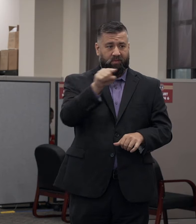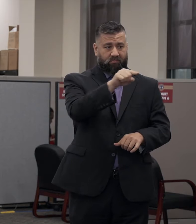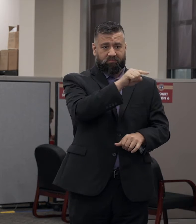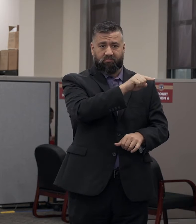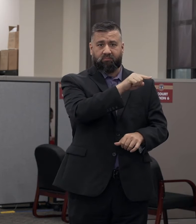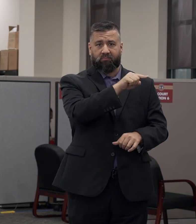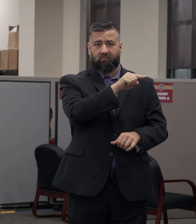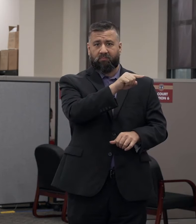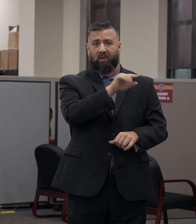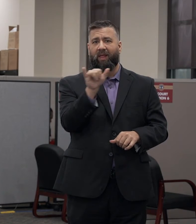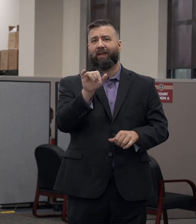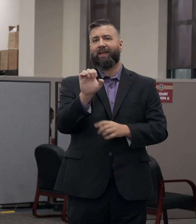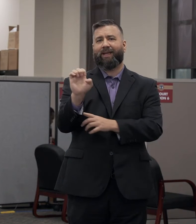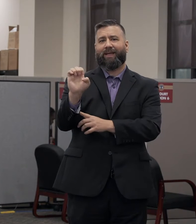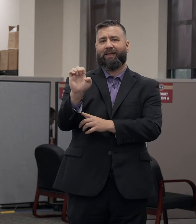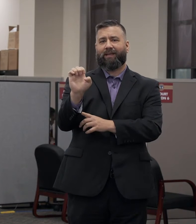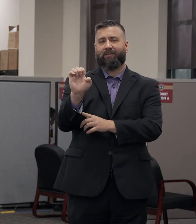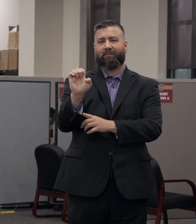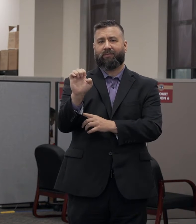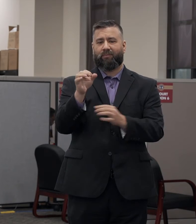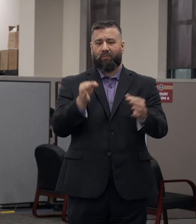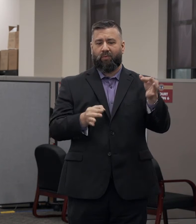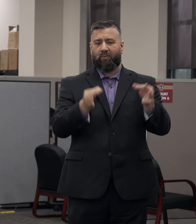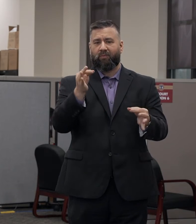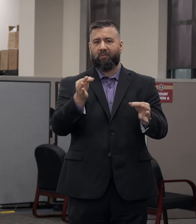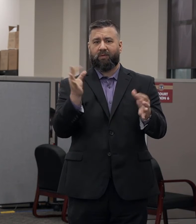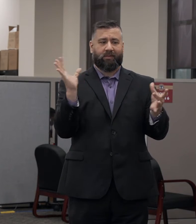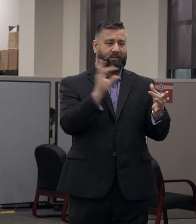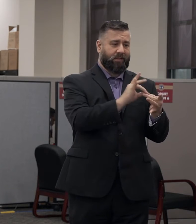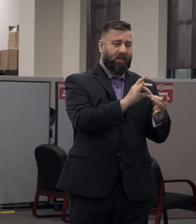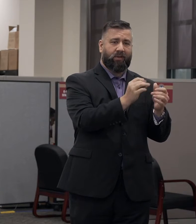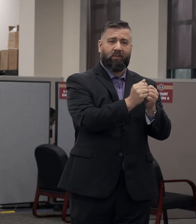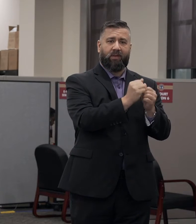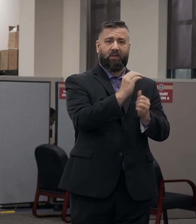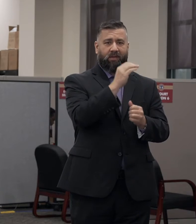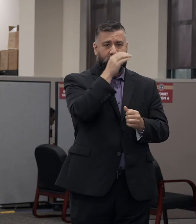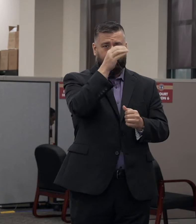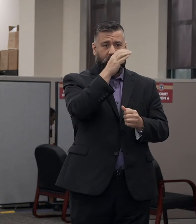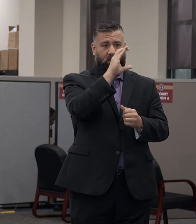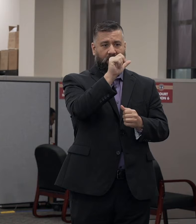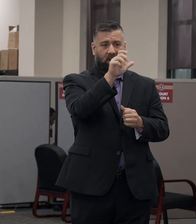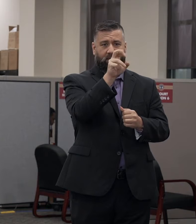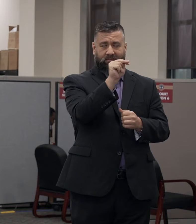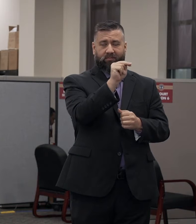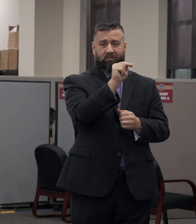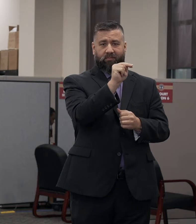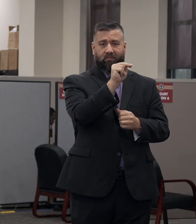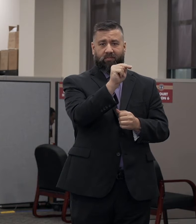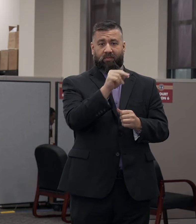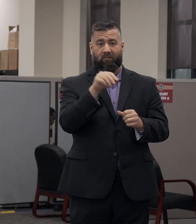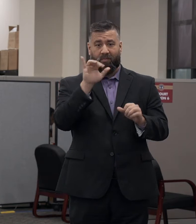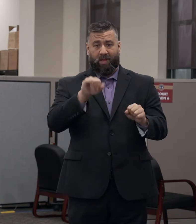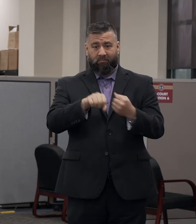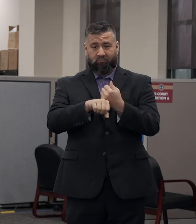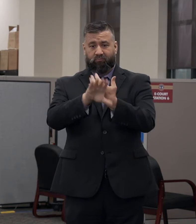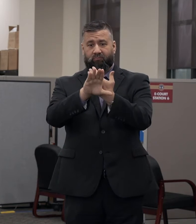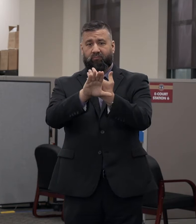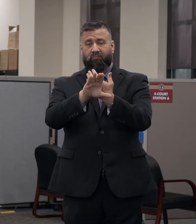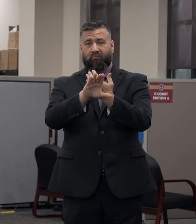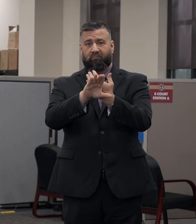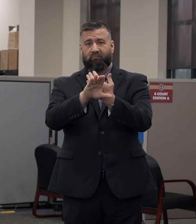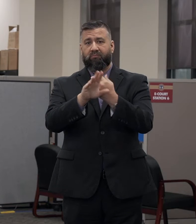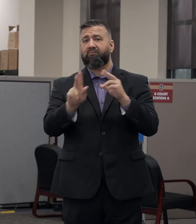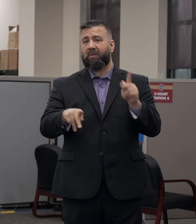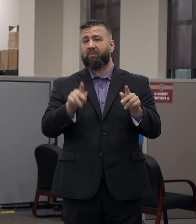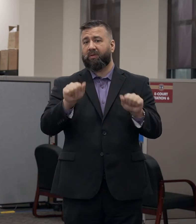our e-court, and they're linked to our courtrooms in Clayton. From one of those computer stations, litigants can participate in most